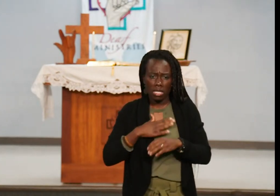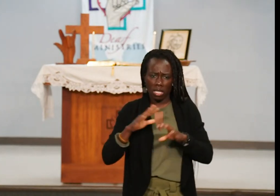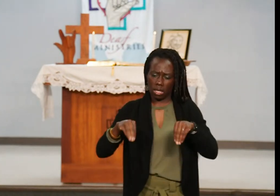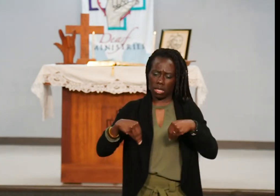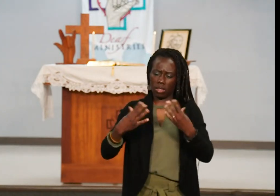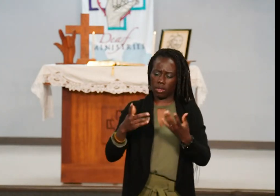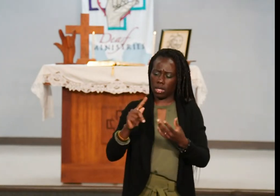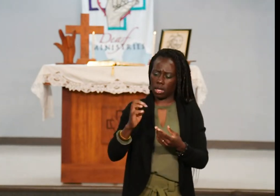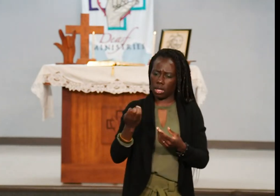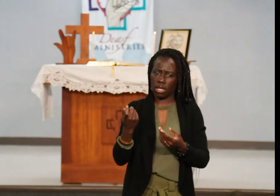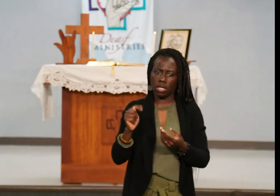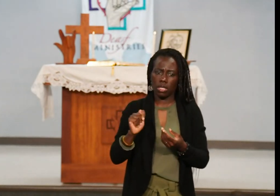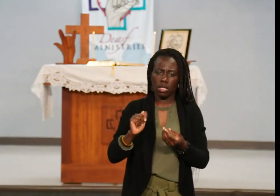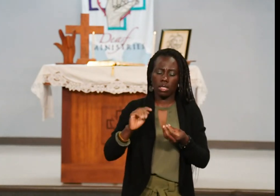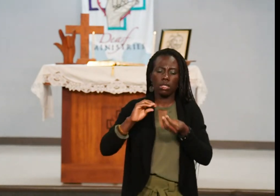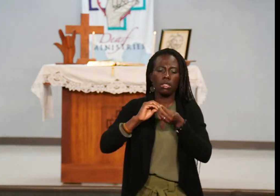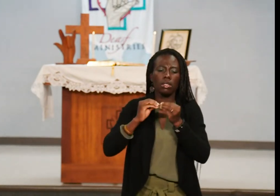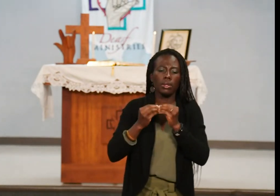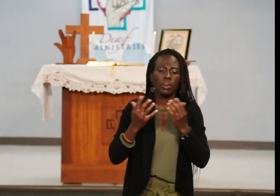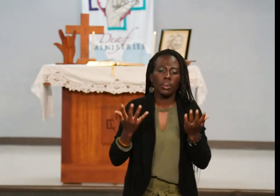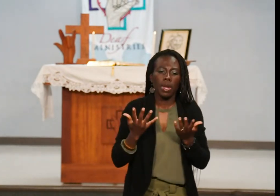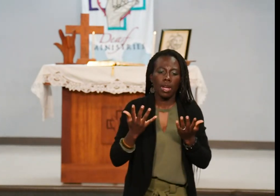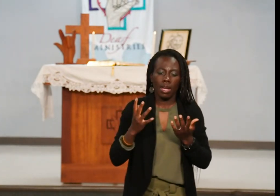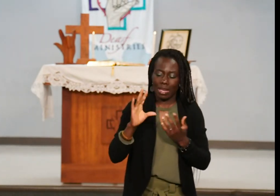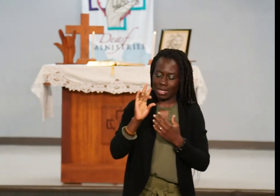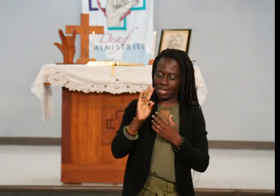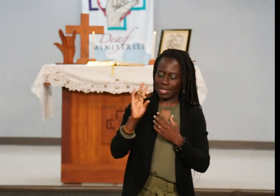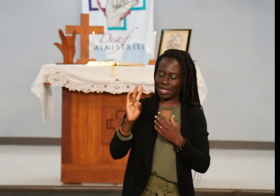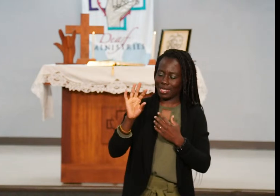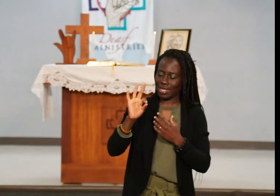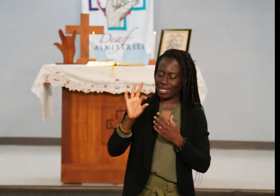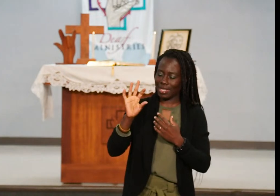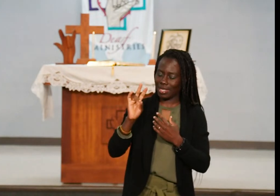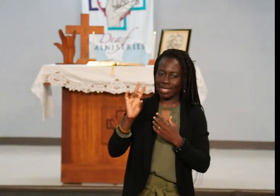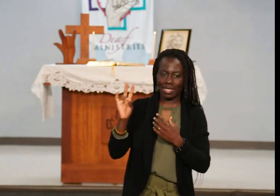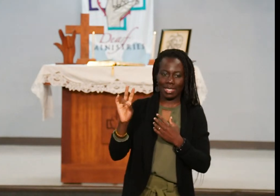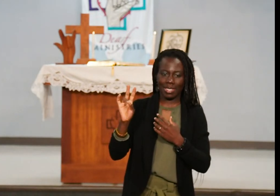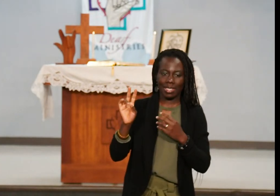You can give in a number of different ways. You may text